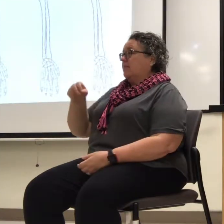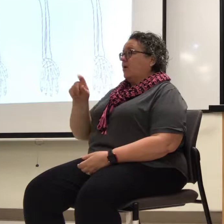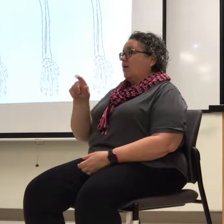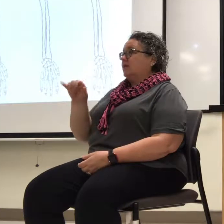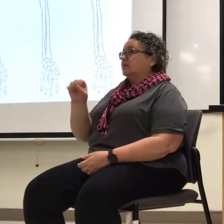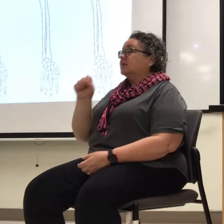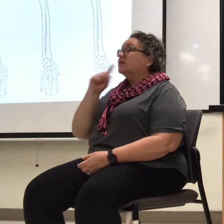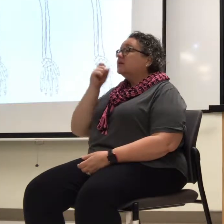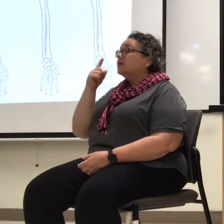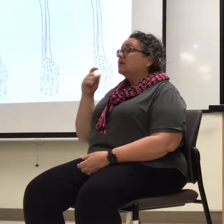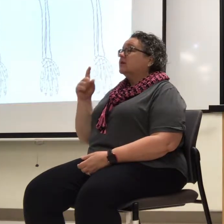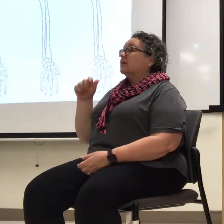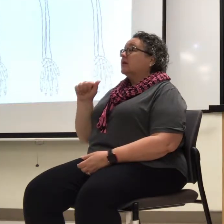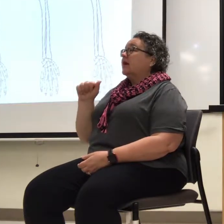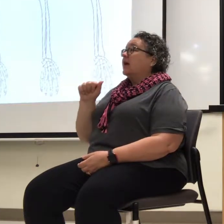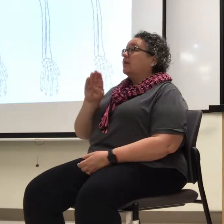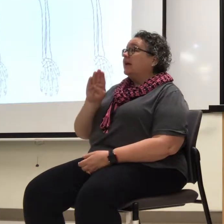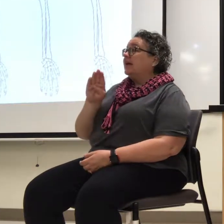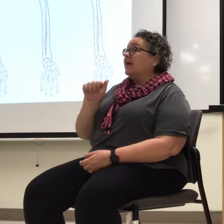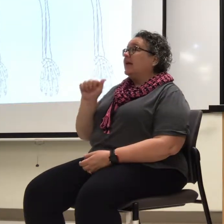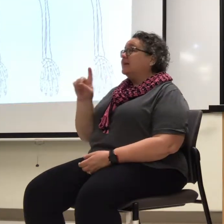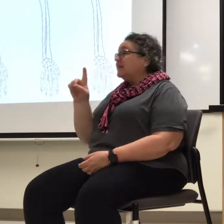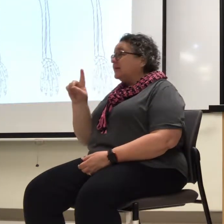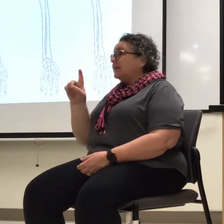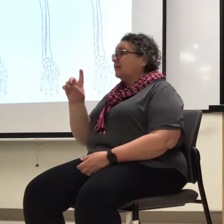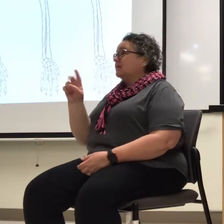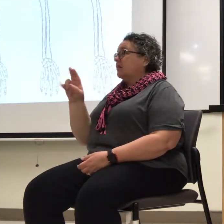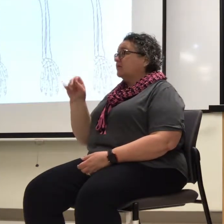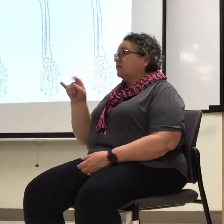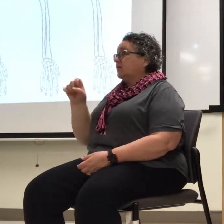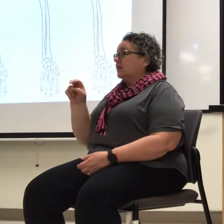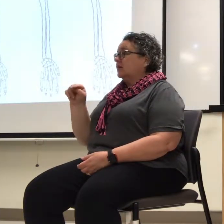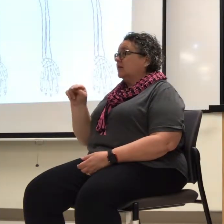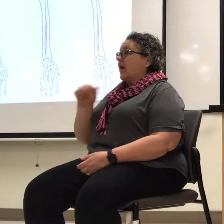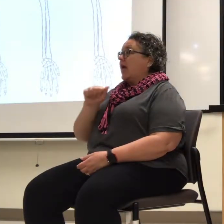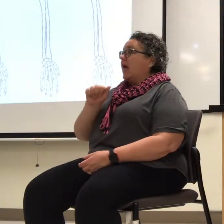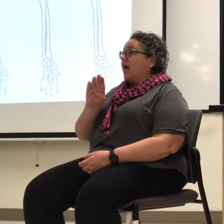Abduction, adduction is in the sagittal plane.